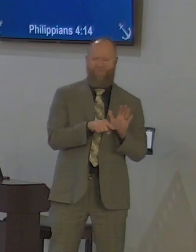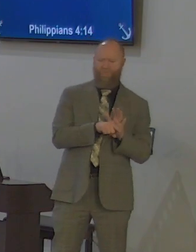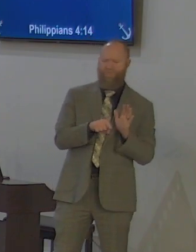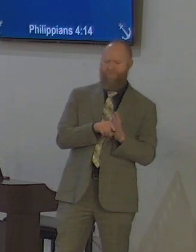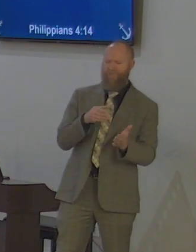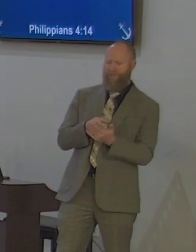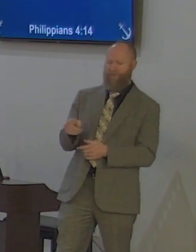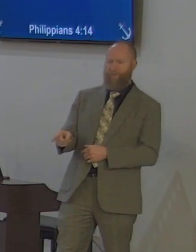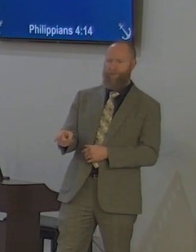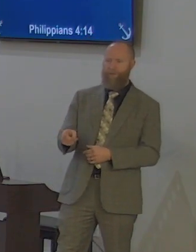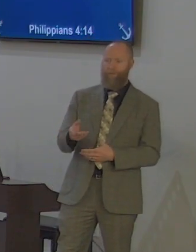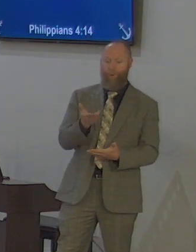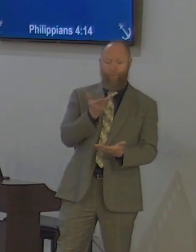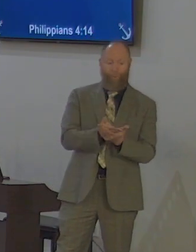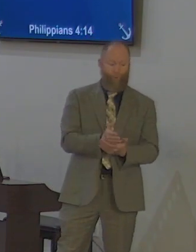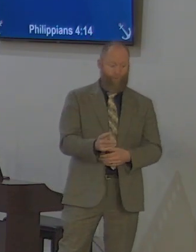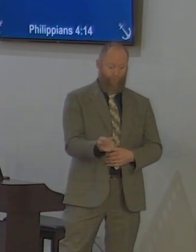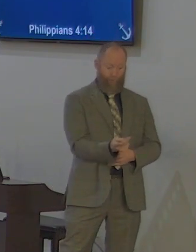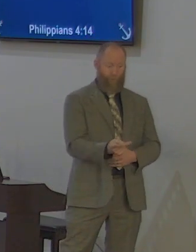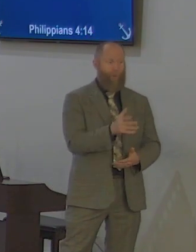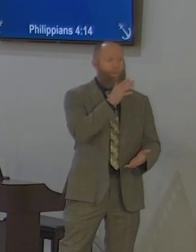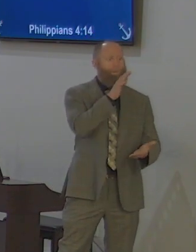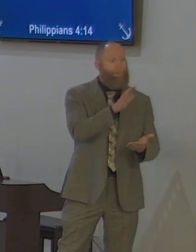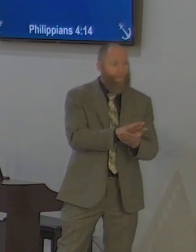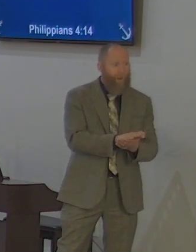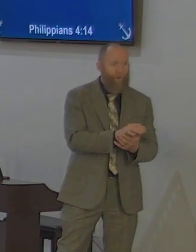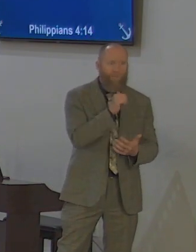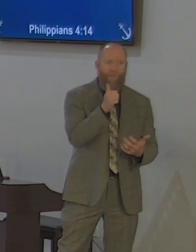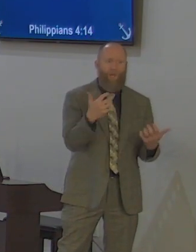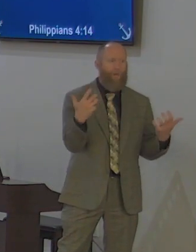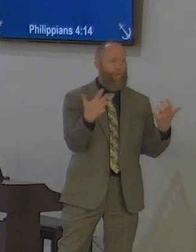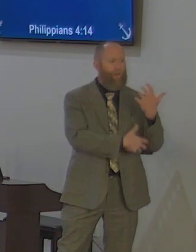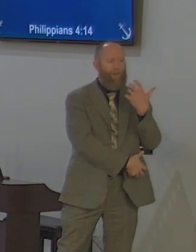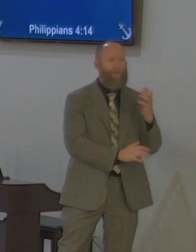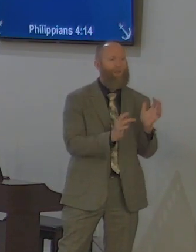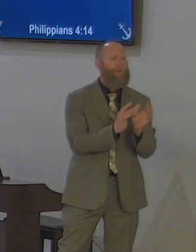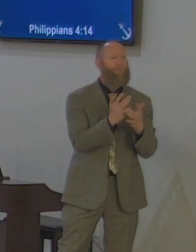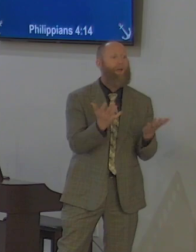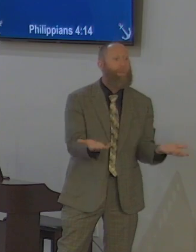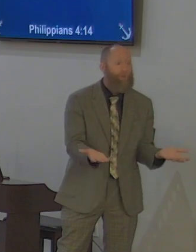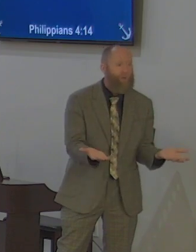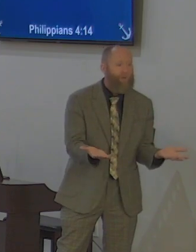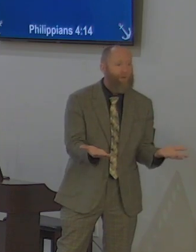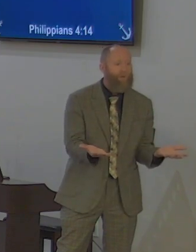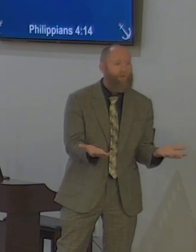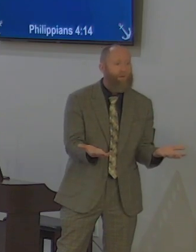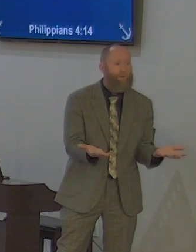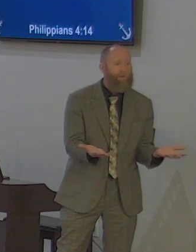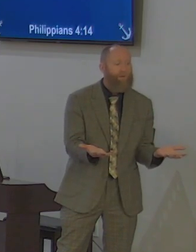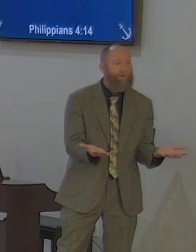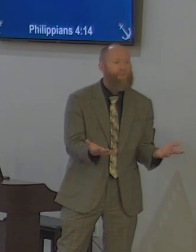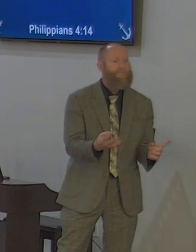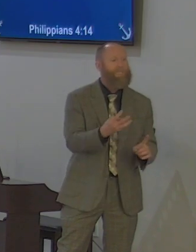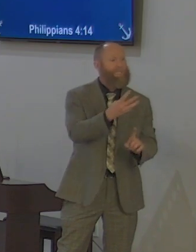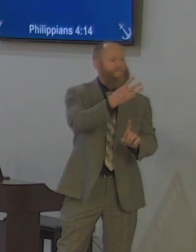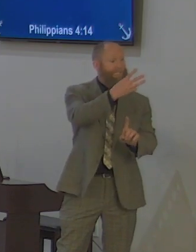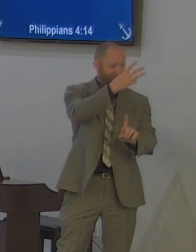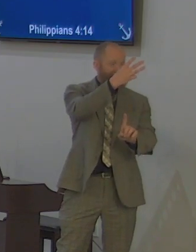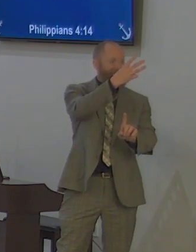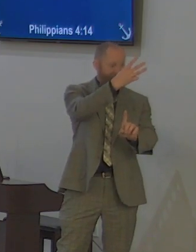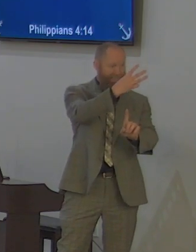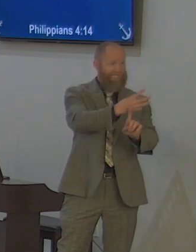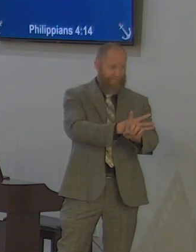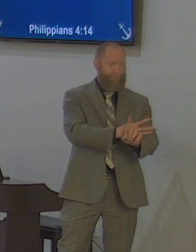marriage. At the end of 6 months, they came and said, well, preacher, I want to do that, and he wants to do